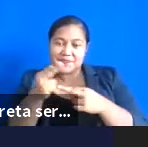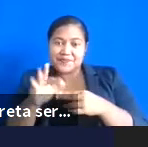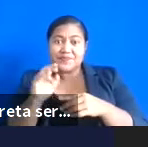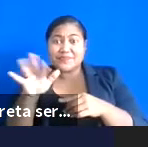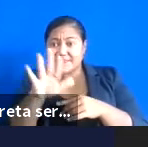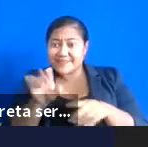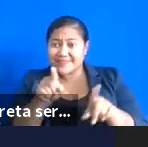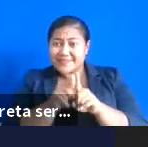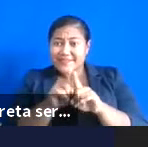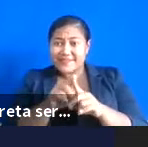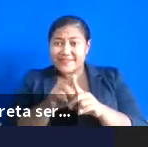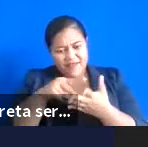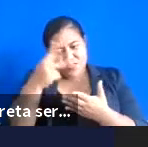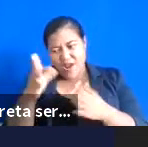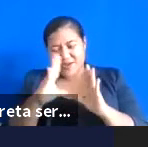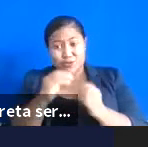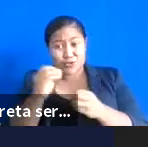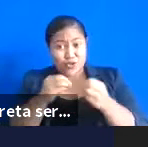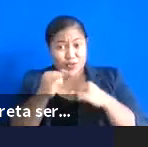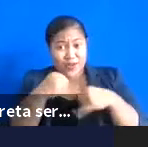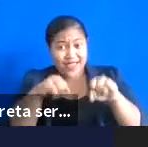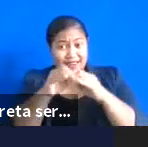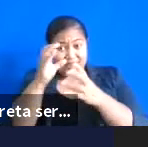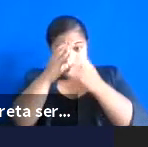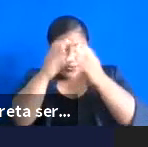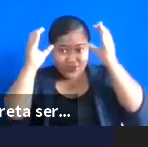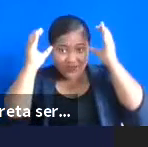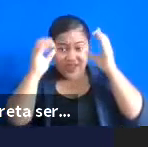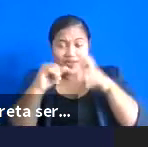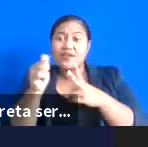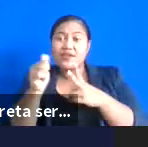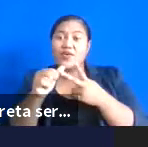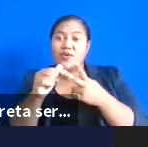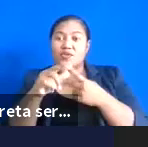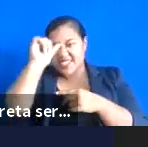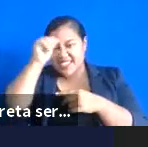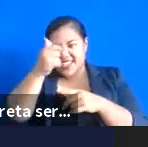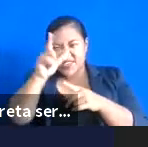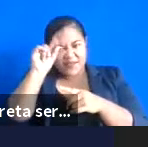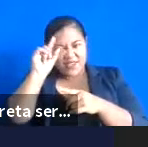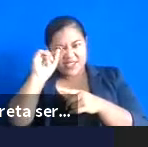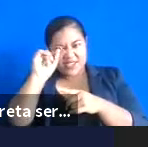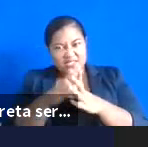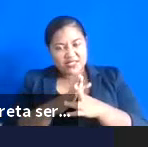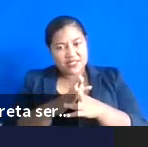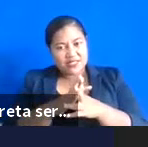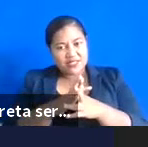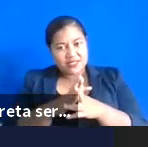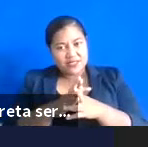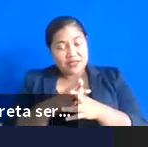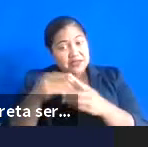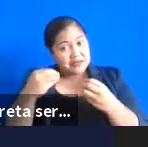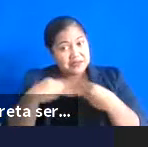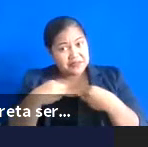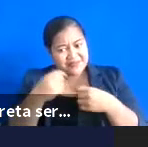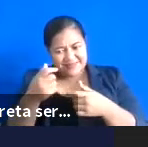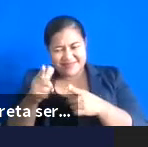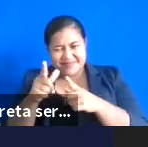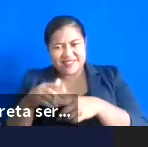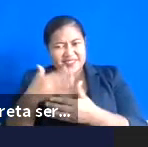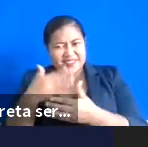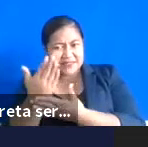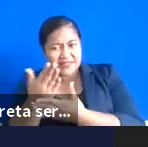solomon islands tubalu and um also with indo-fijian small-scale commercial fishes um reliance on single source incomes was